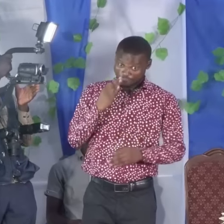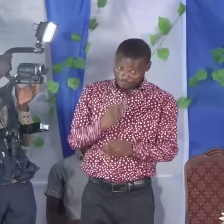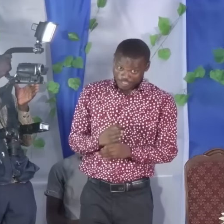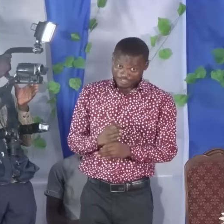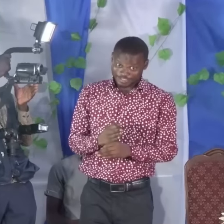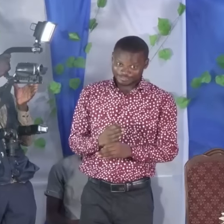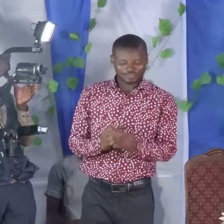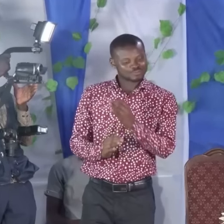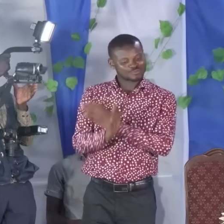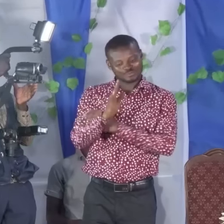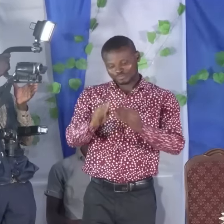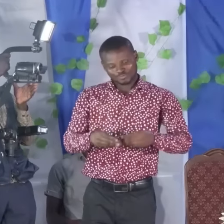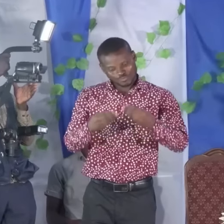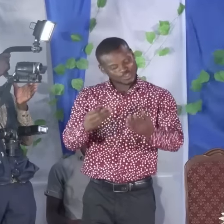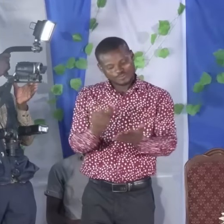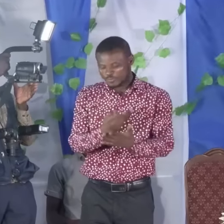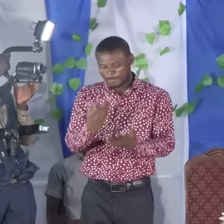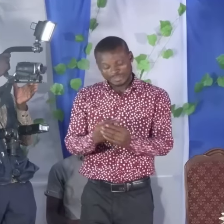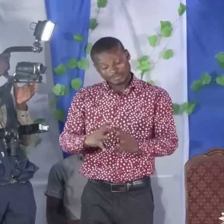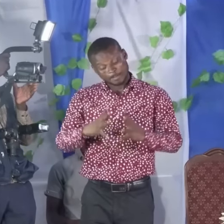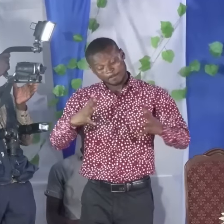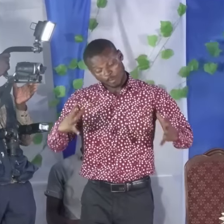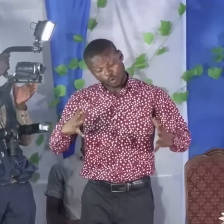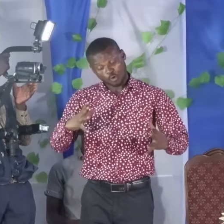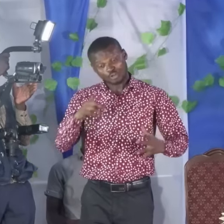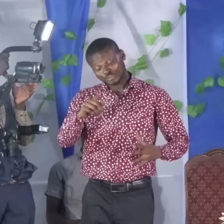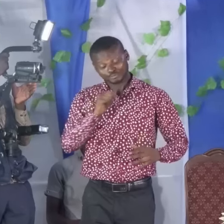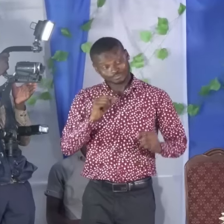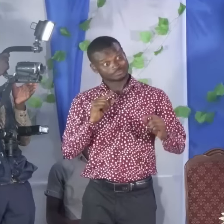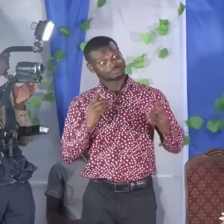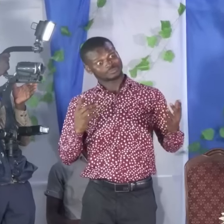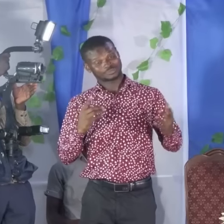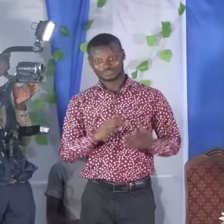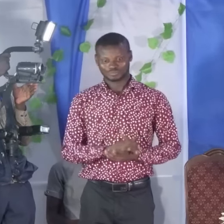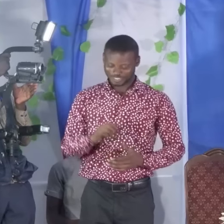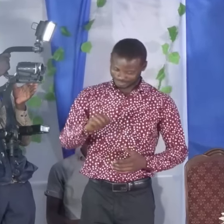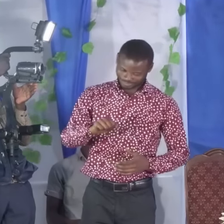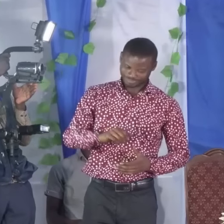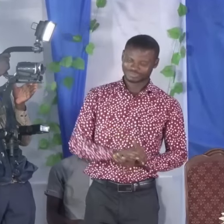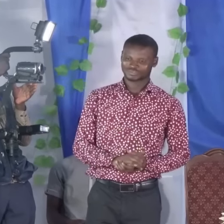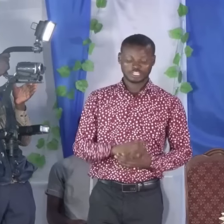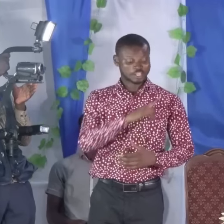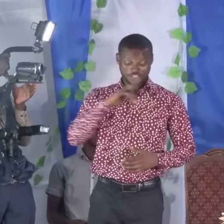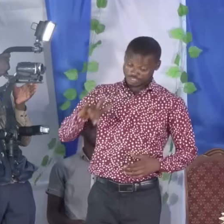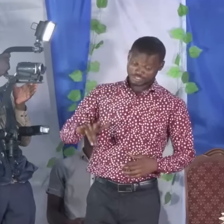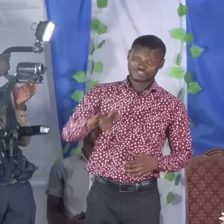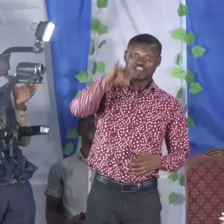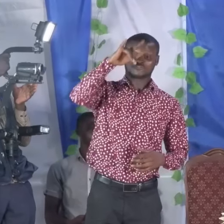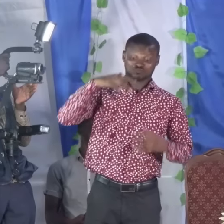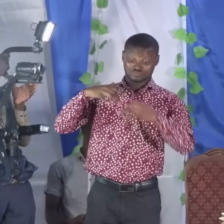Now, quiet, you remember first of the Mousicano, a very young one. They call Texas, Crobiso, a co preach here. I saw the bimu.